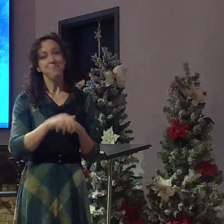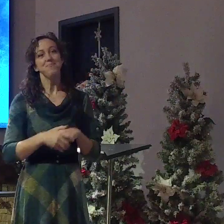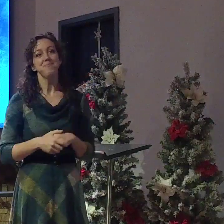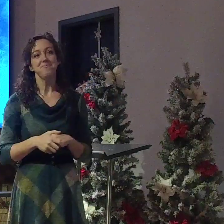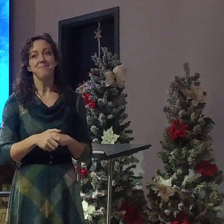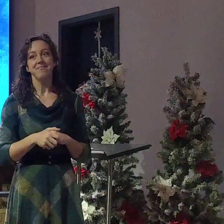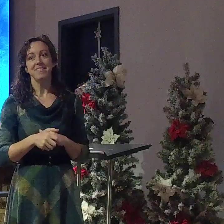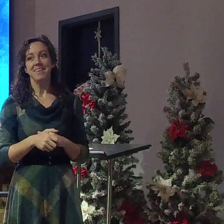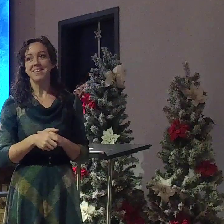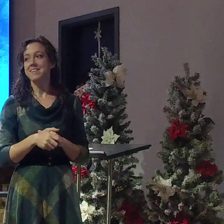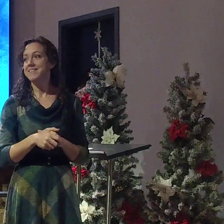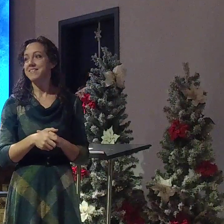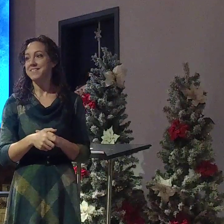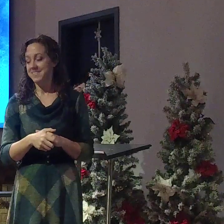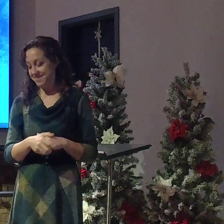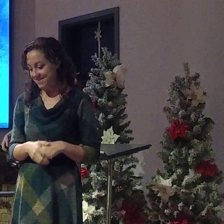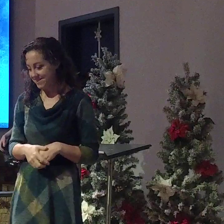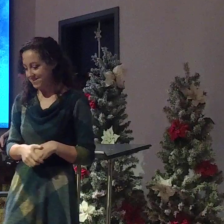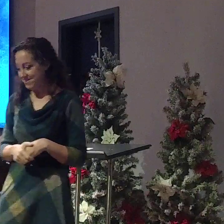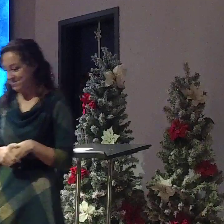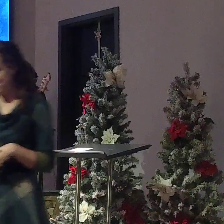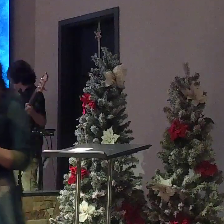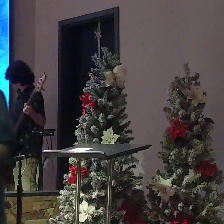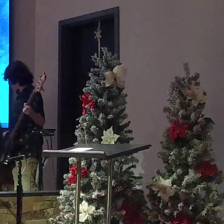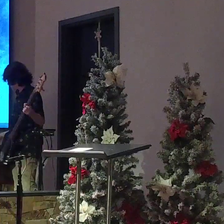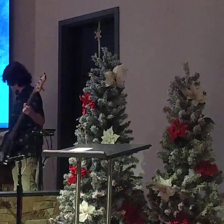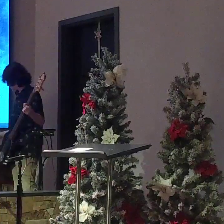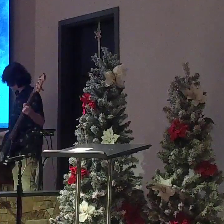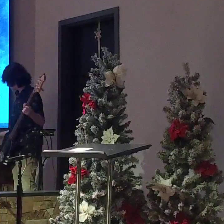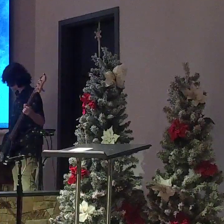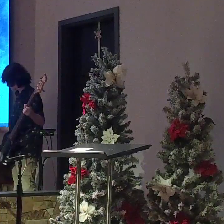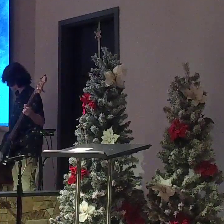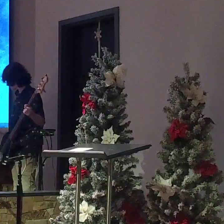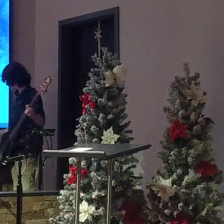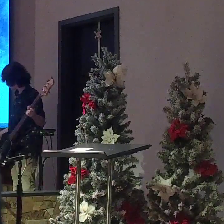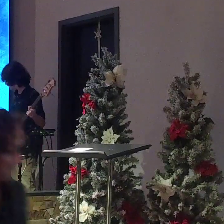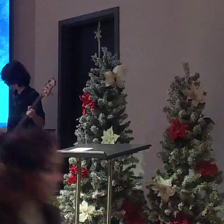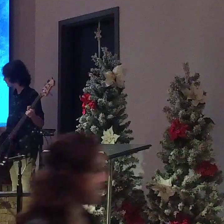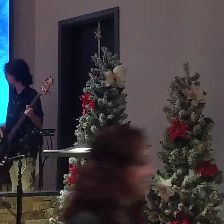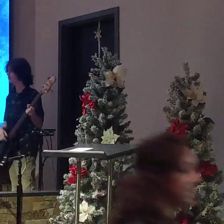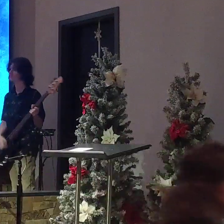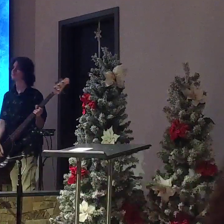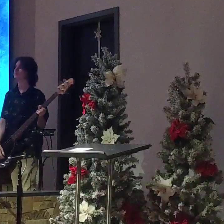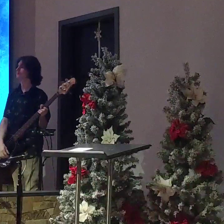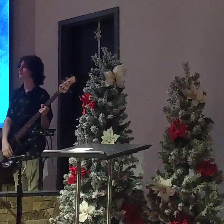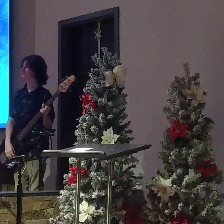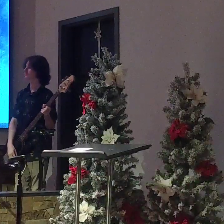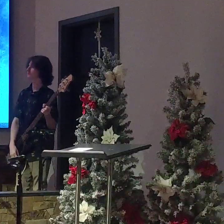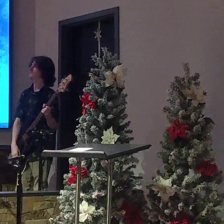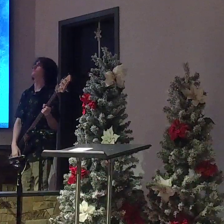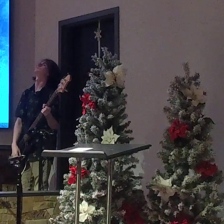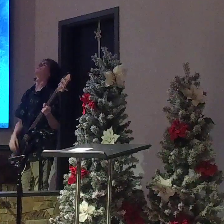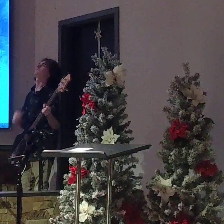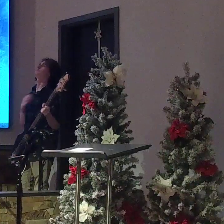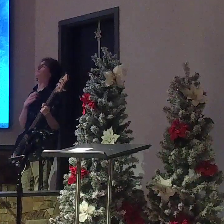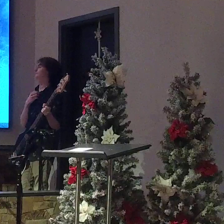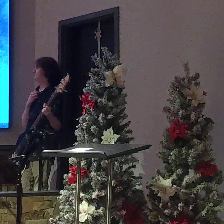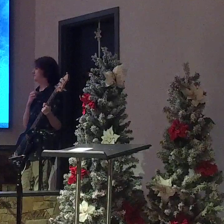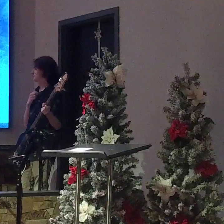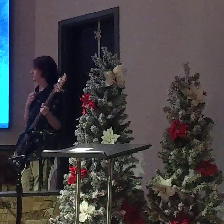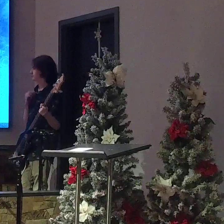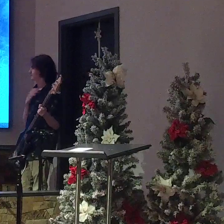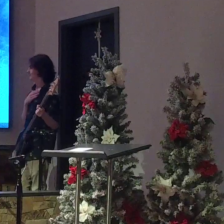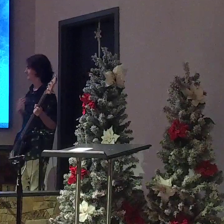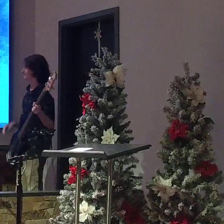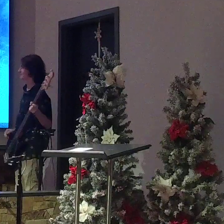And then lastly, if it's your first time with us today, and I do know we have a few first-time guests out there. I was talking to them earlier. And so if it's your first time with us, we just want to